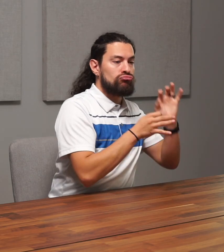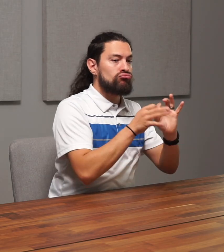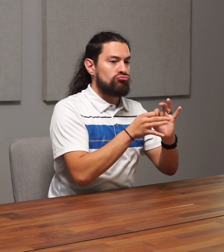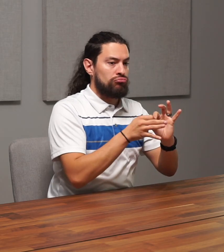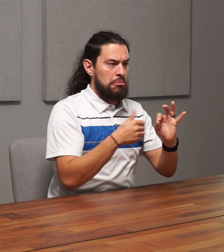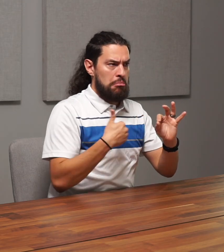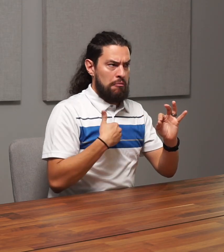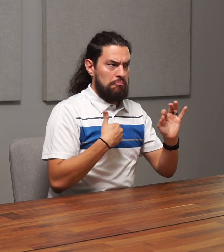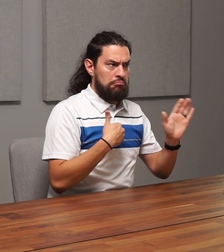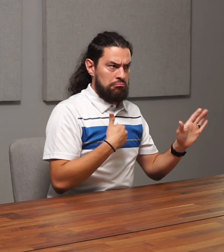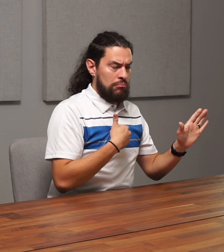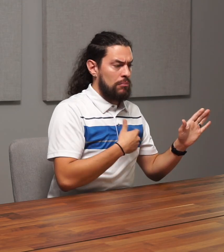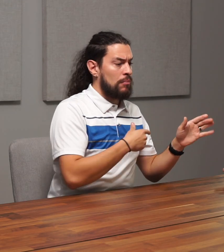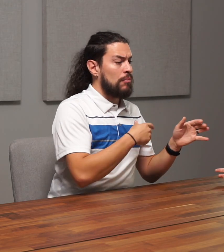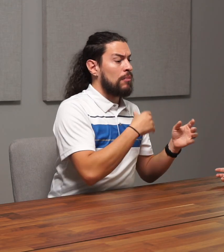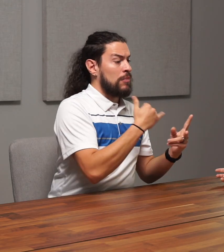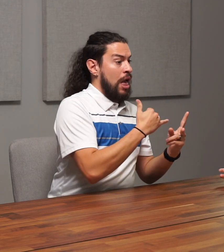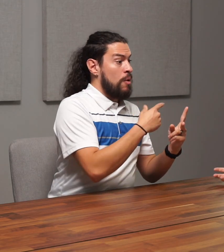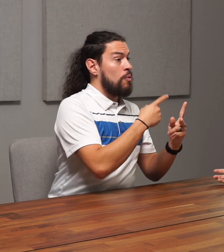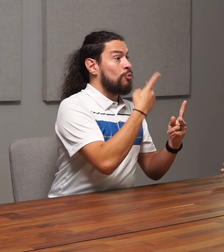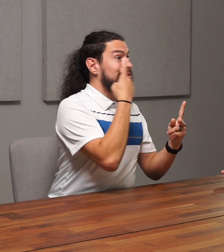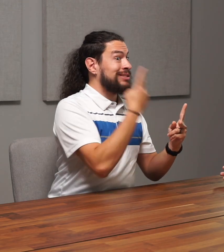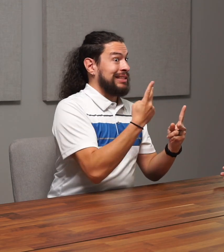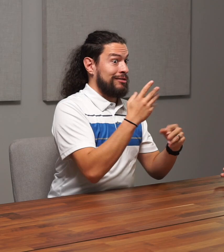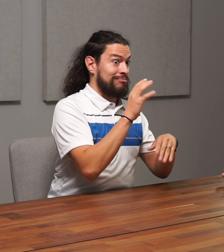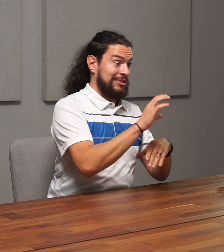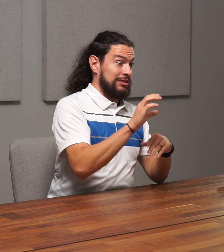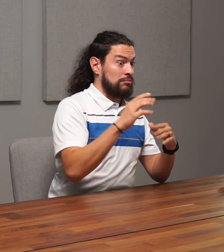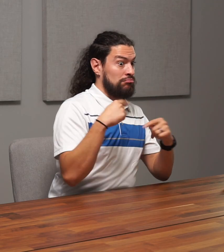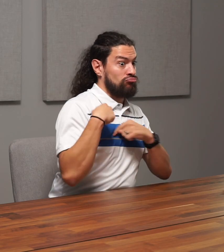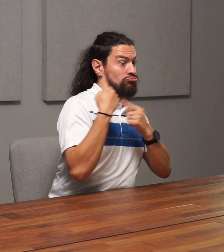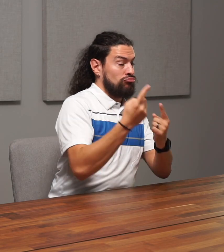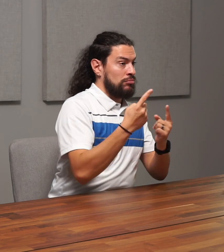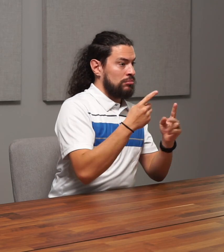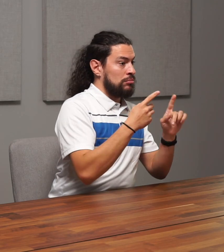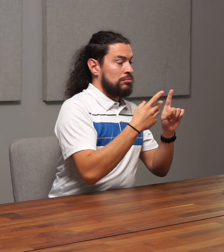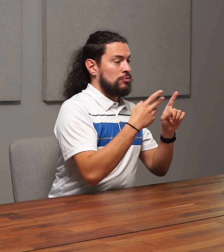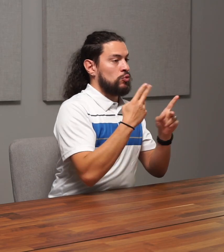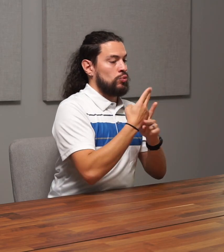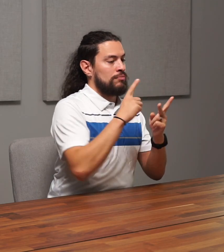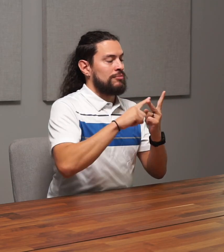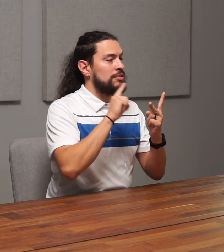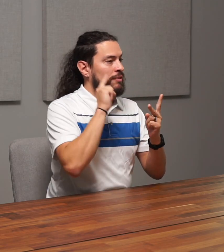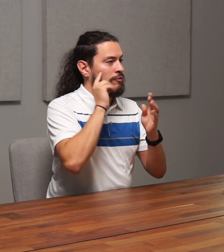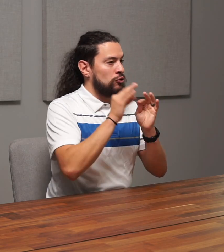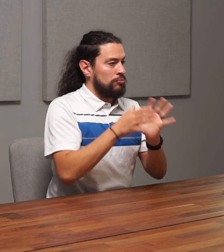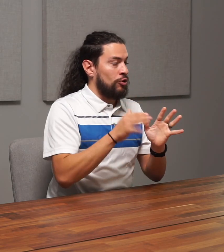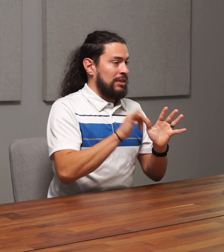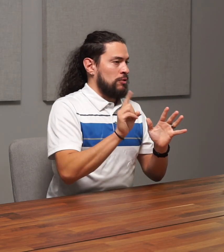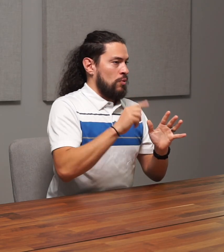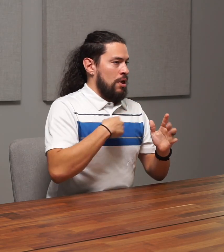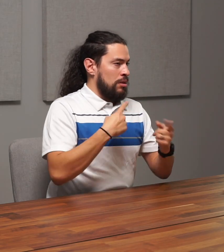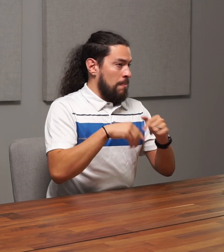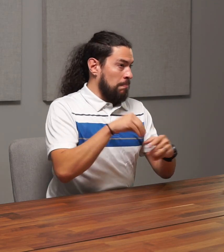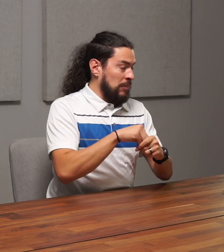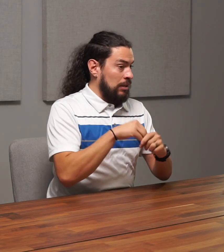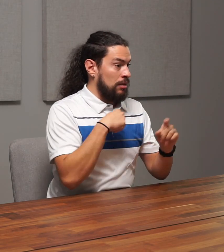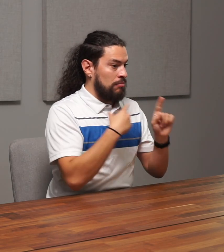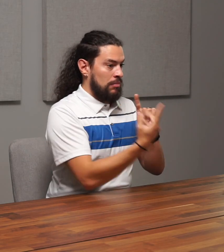interpreting on stage they are typically going through what they hear and then interpreting that into American Sign Language so